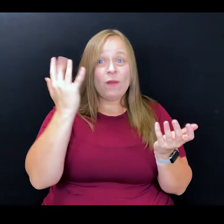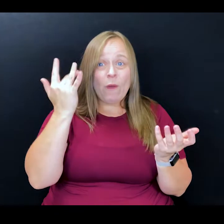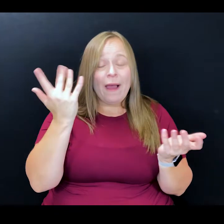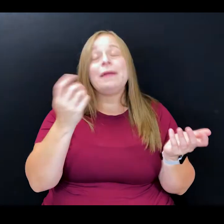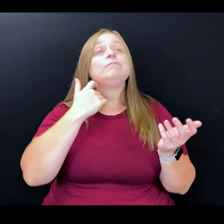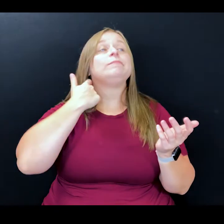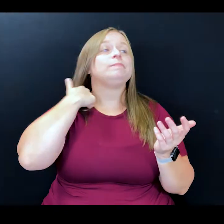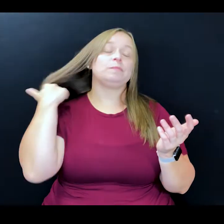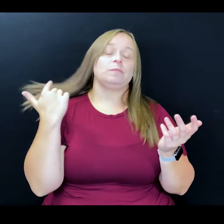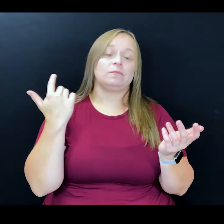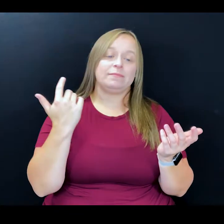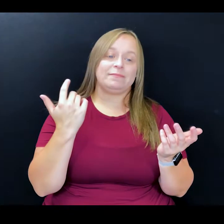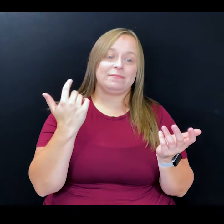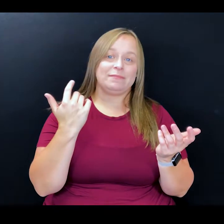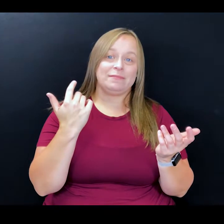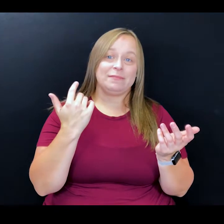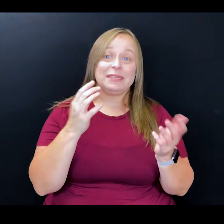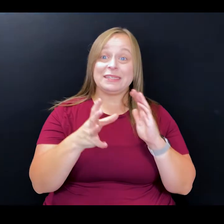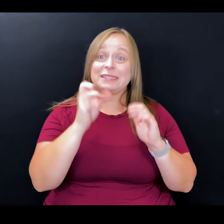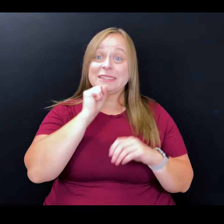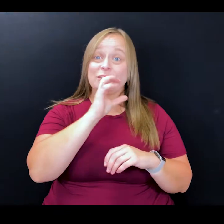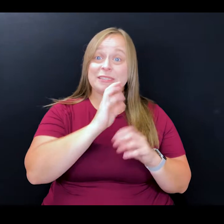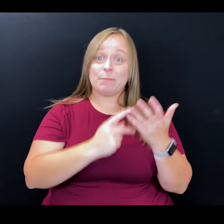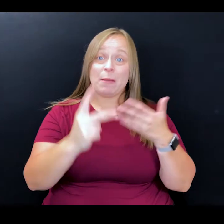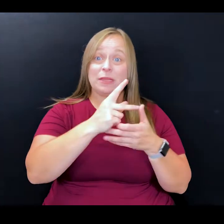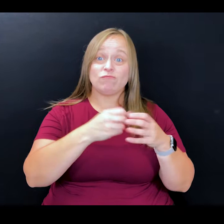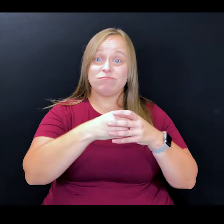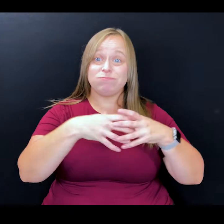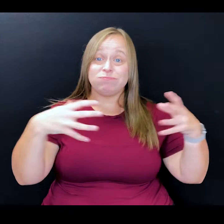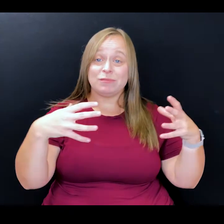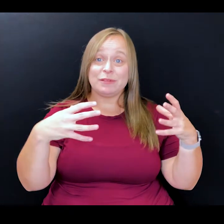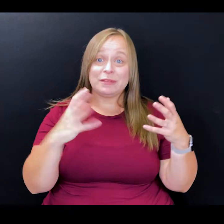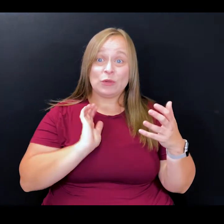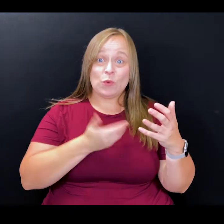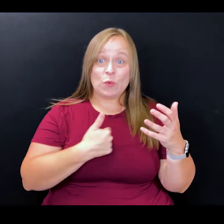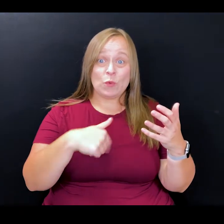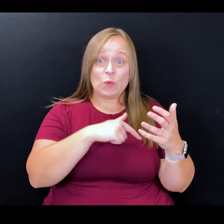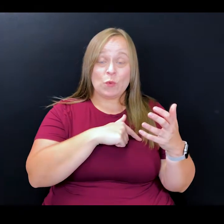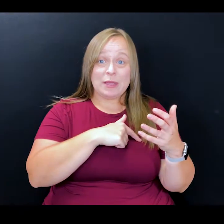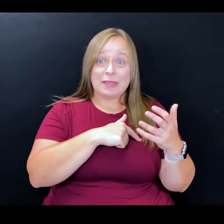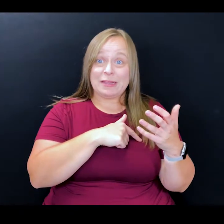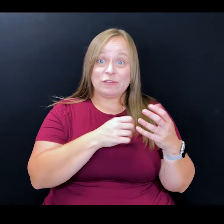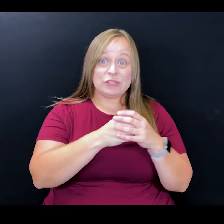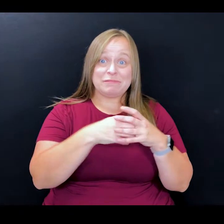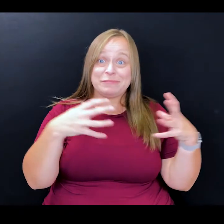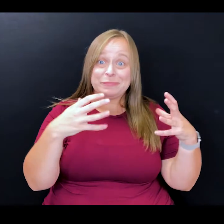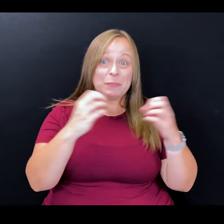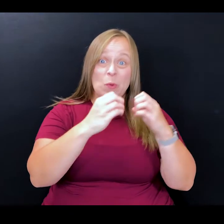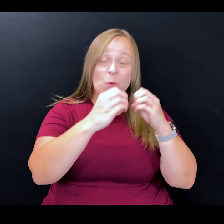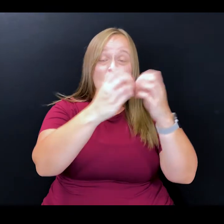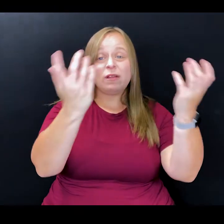because the senior population is growing, and we're a graying state,